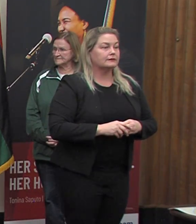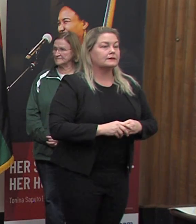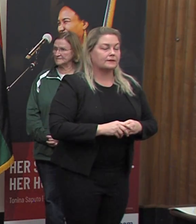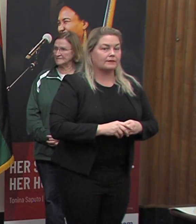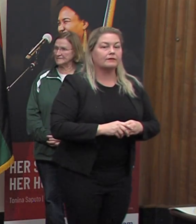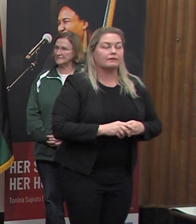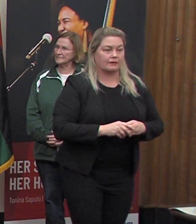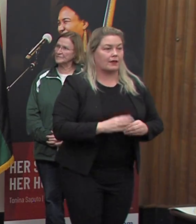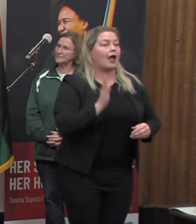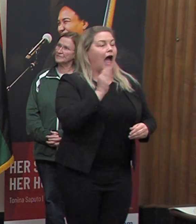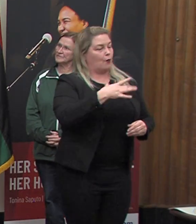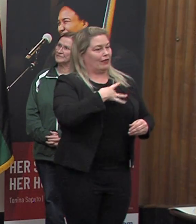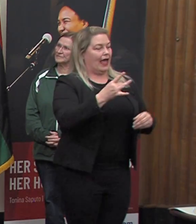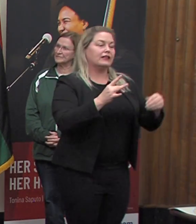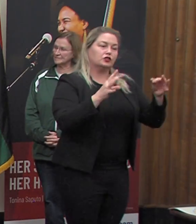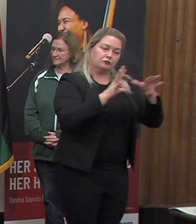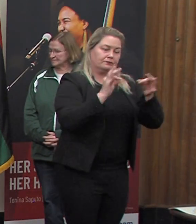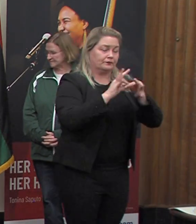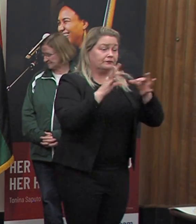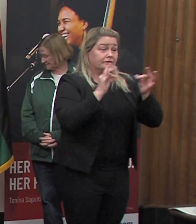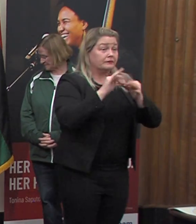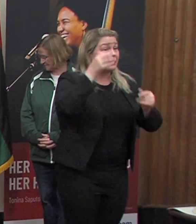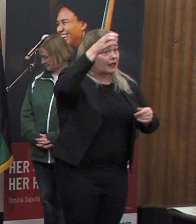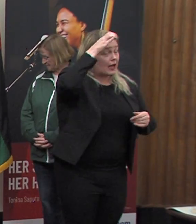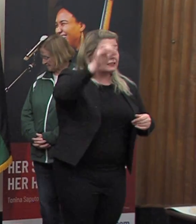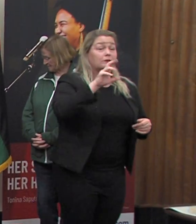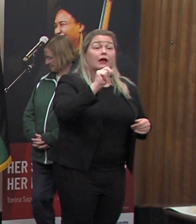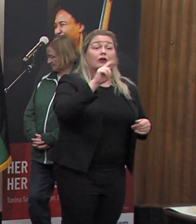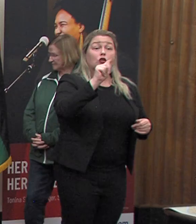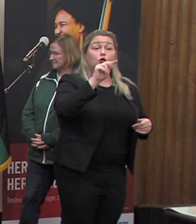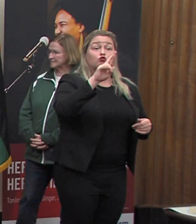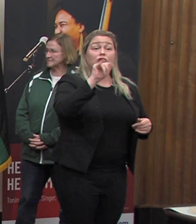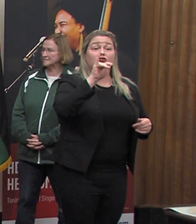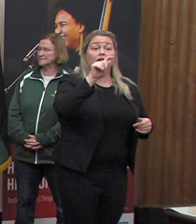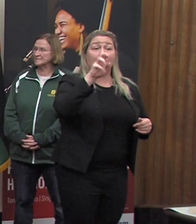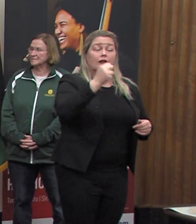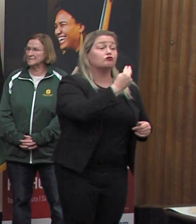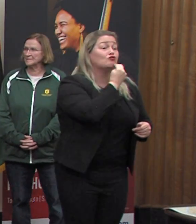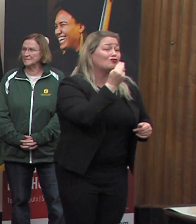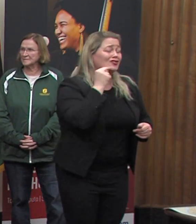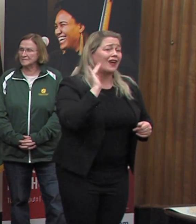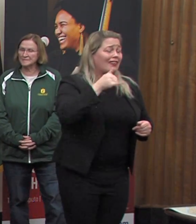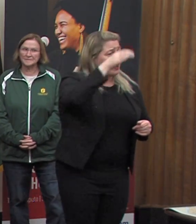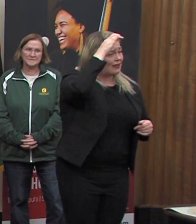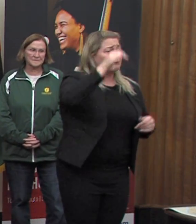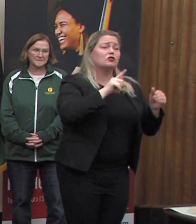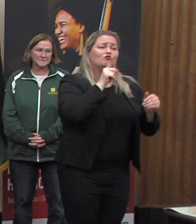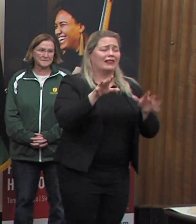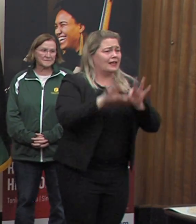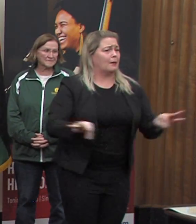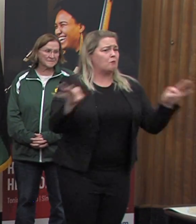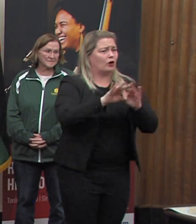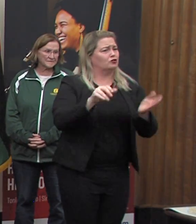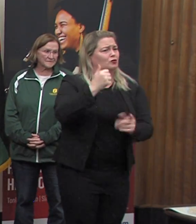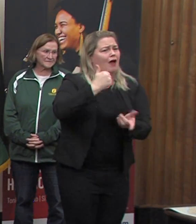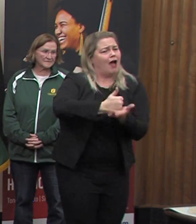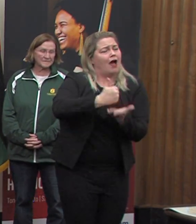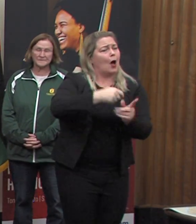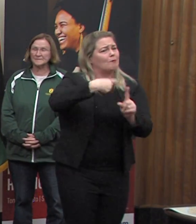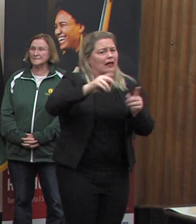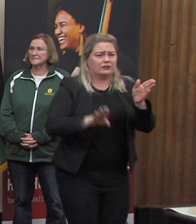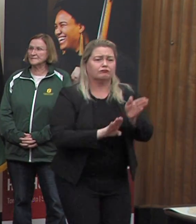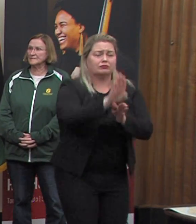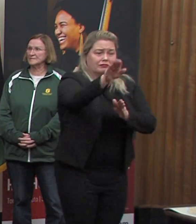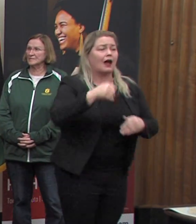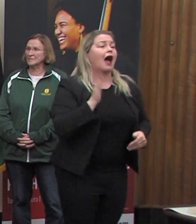I just want to say, you know, nutrition is important to that positive development of children. And so once again, I want to congratulate and thank the people